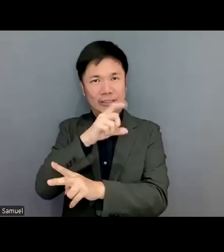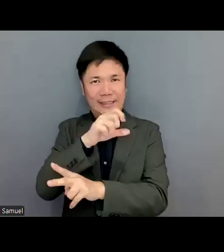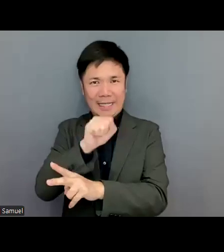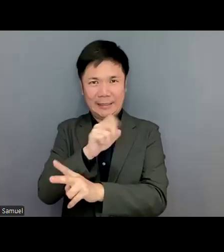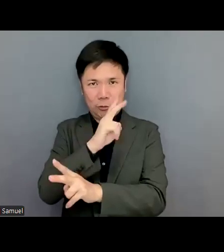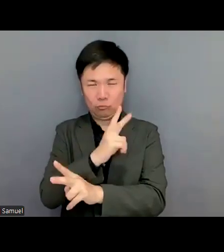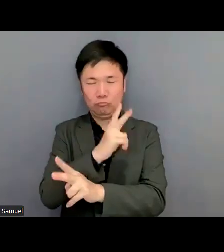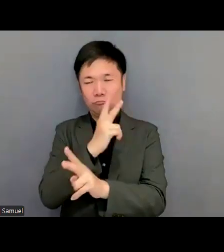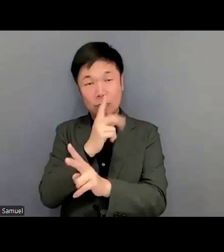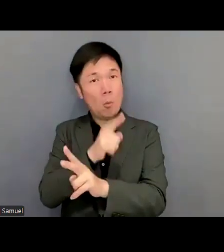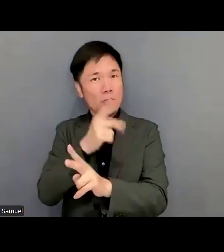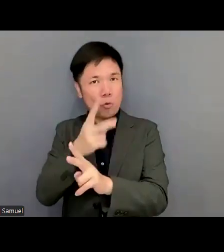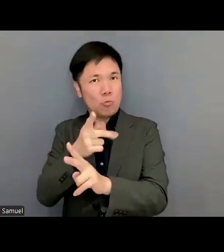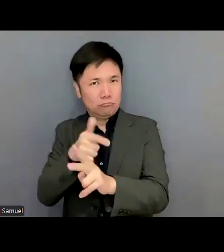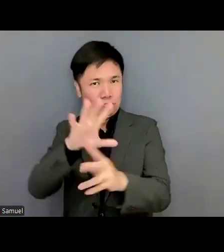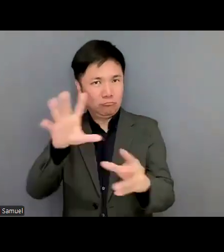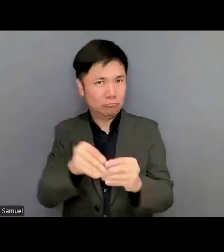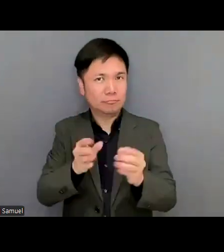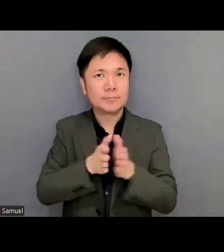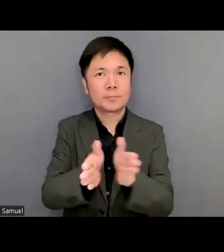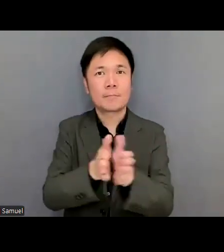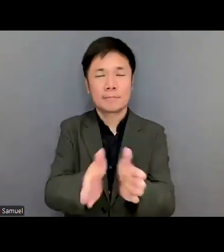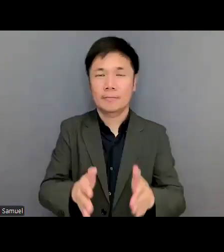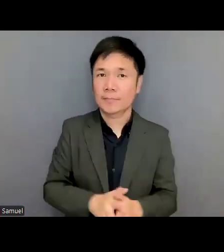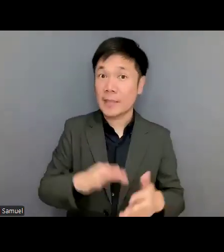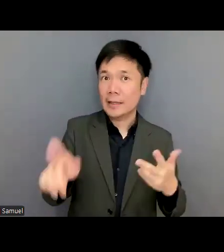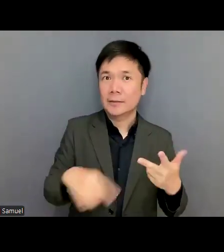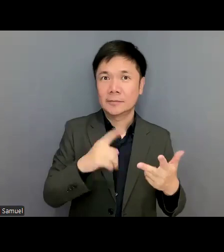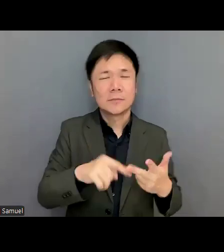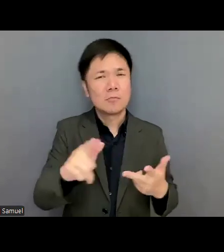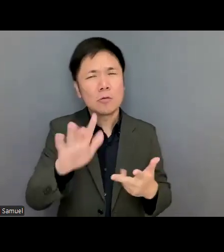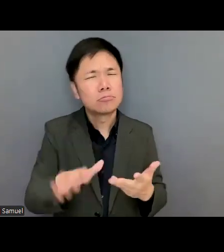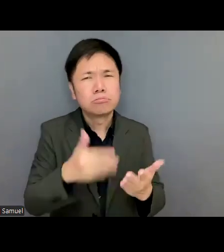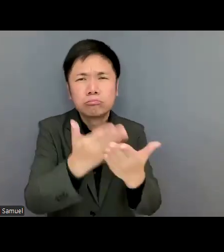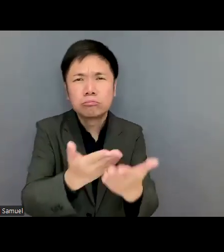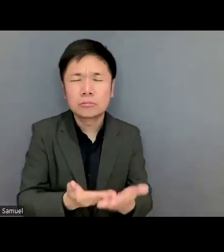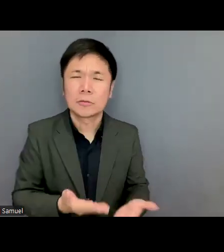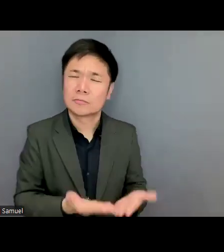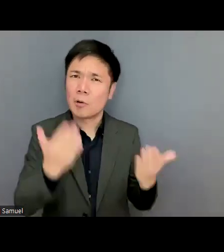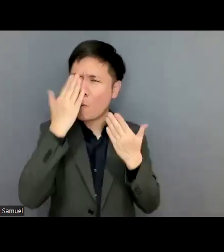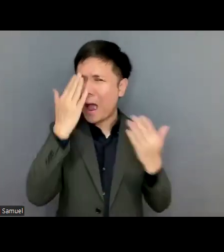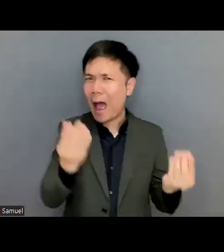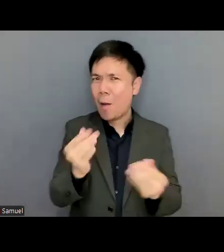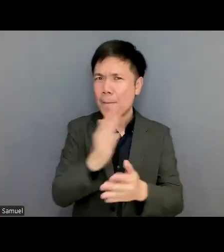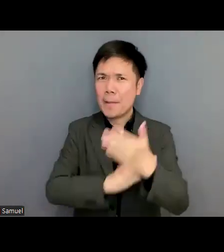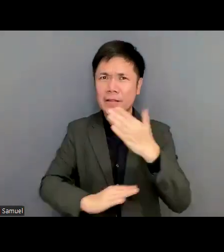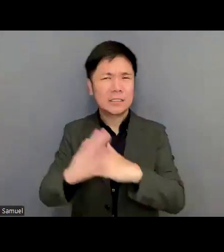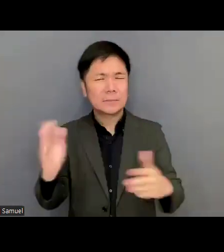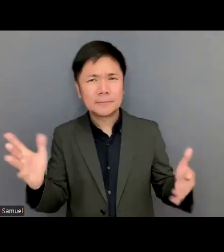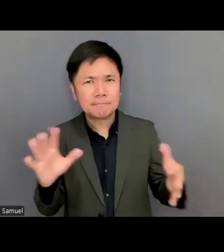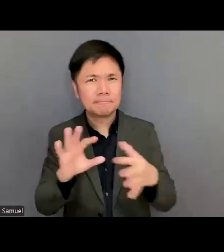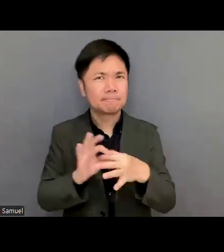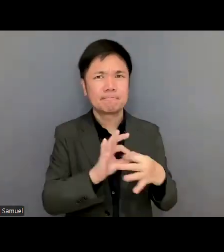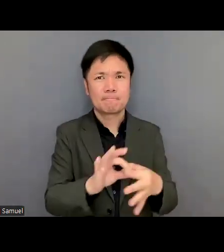try to have like a session regarding key recommendations for engagement of persons with disabilities. And we will be